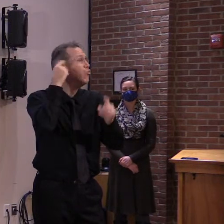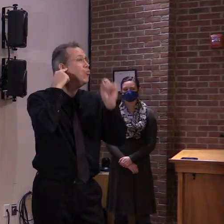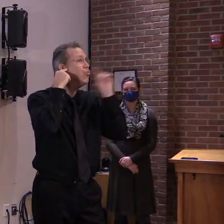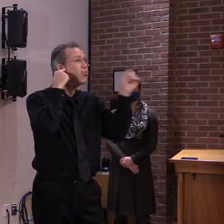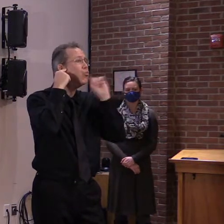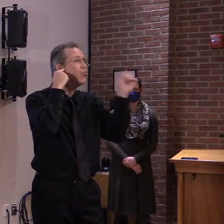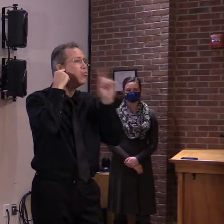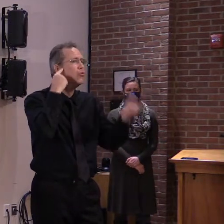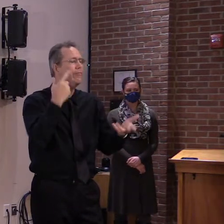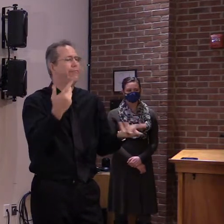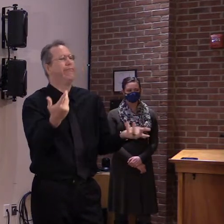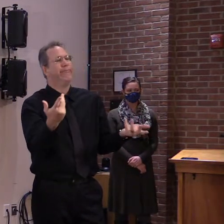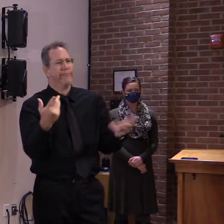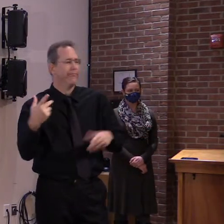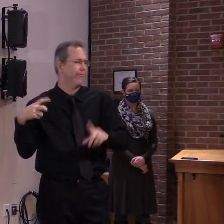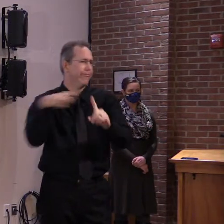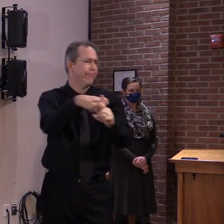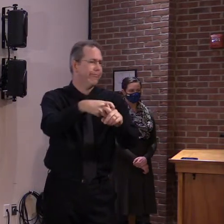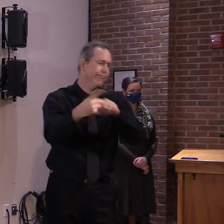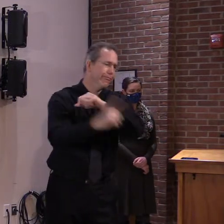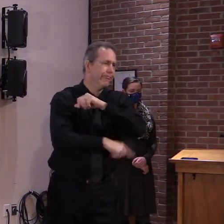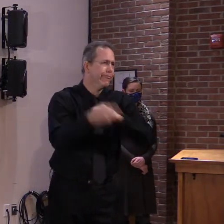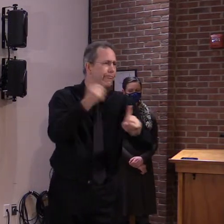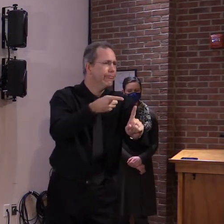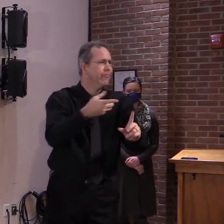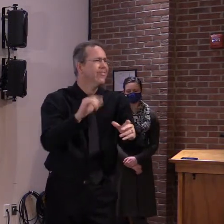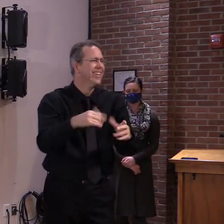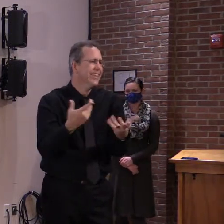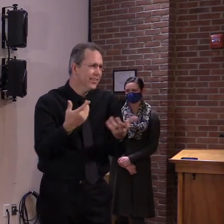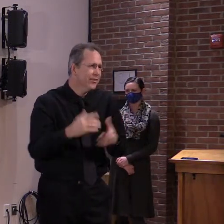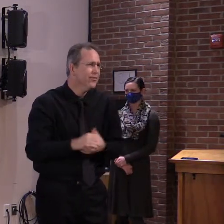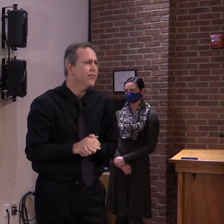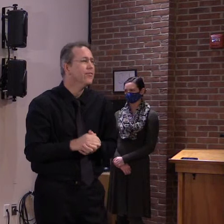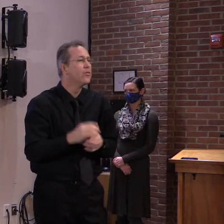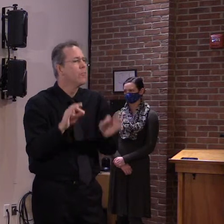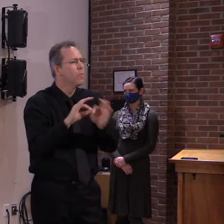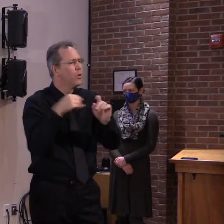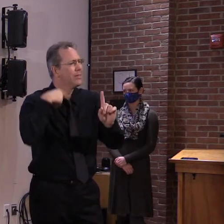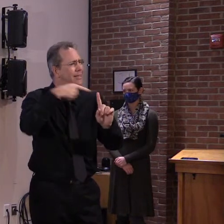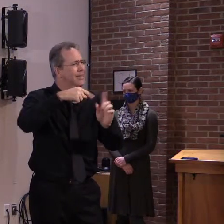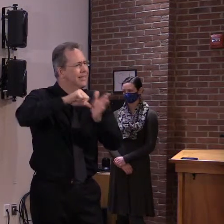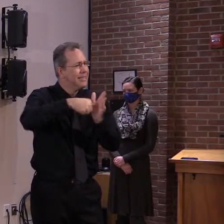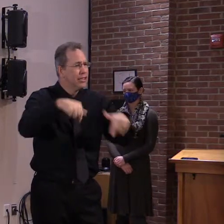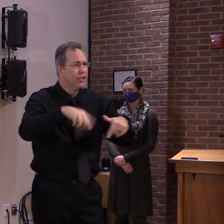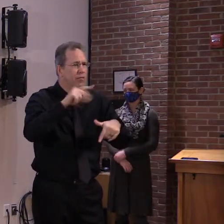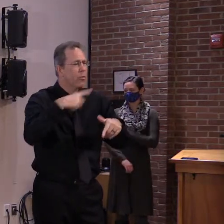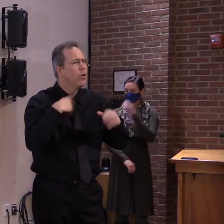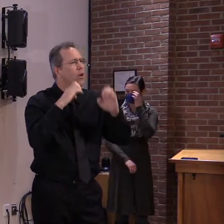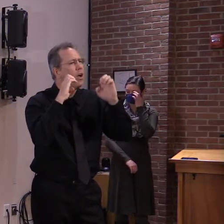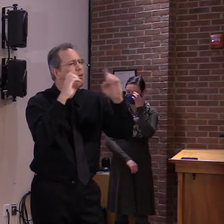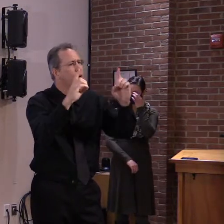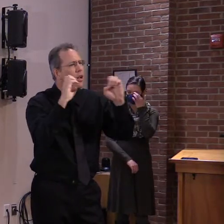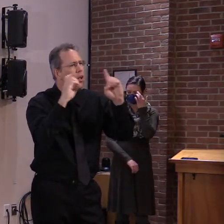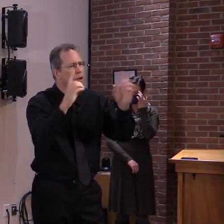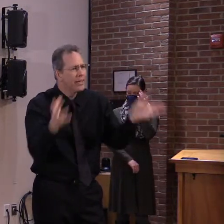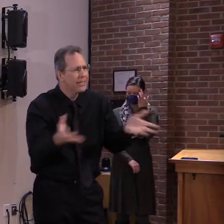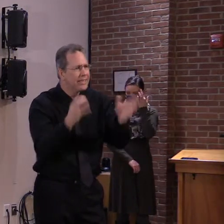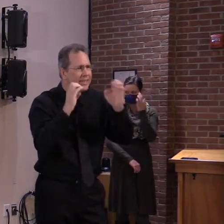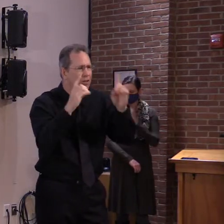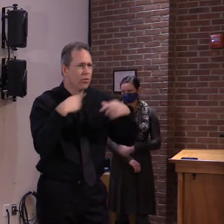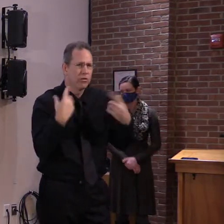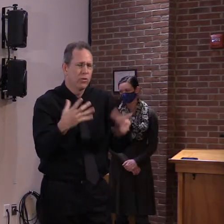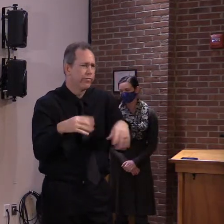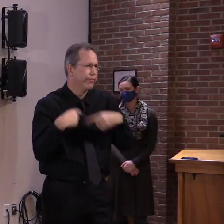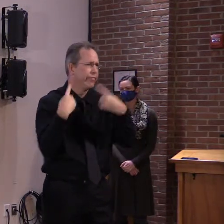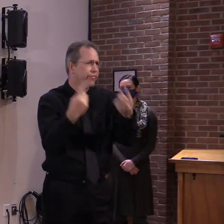out. But when we educate, we find that there is compliance. So again, I wouldn't look at it